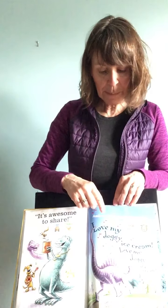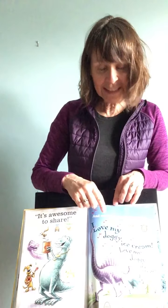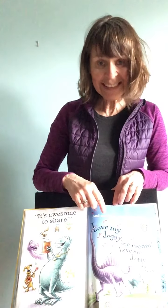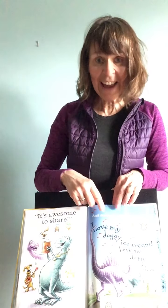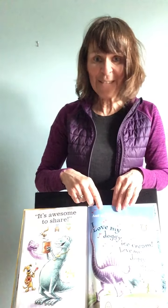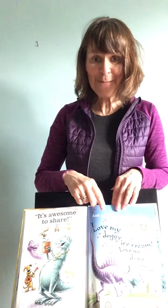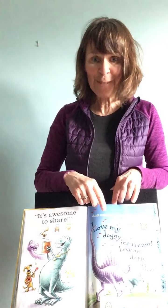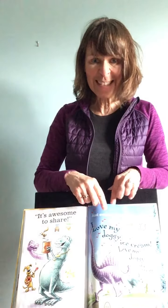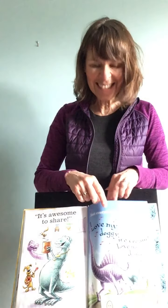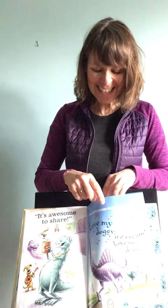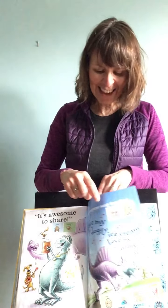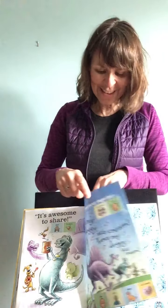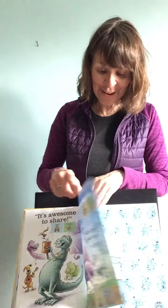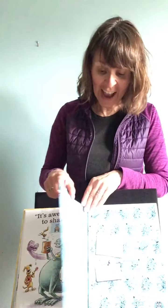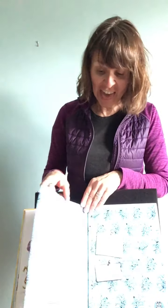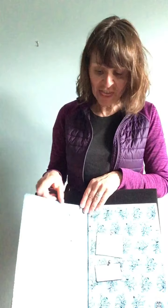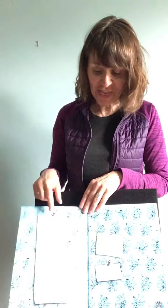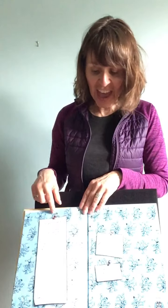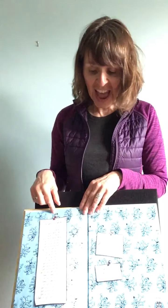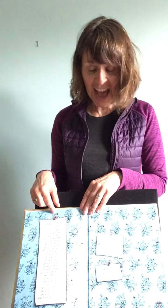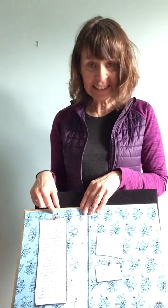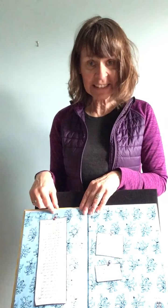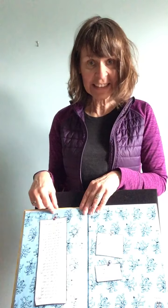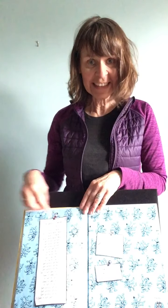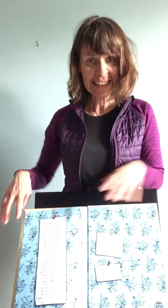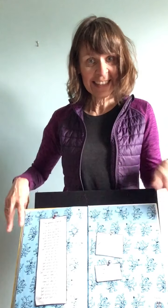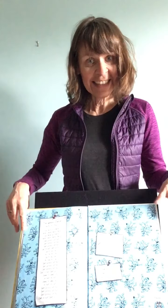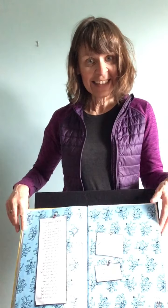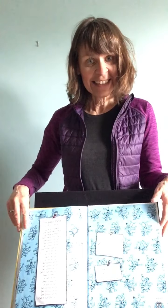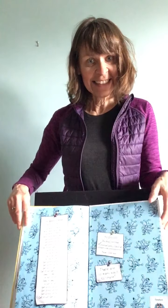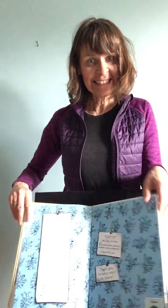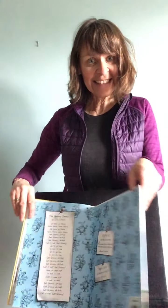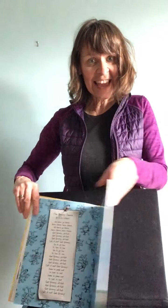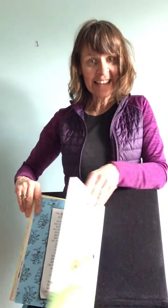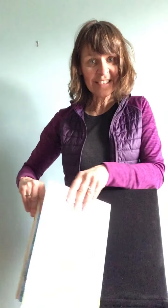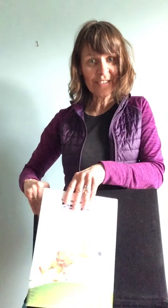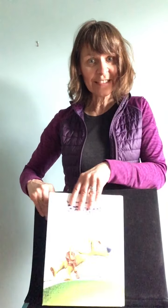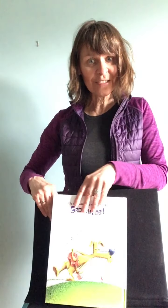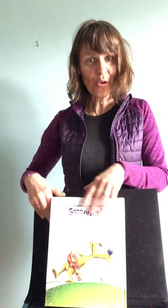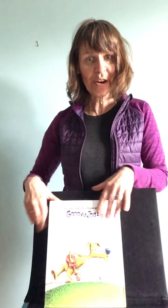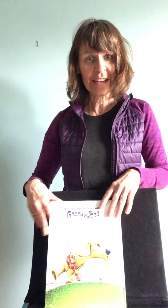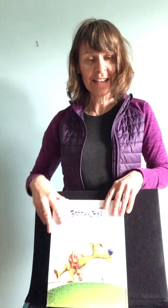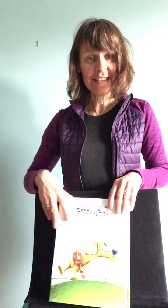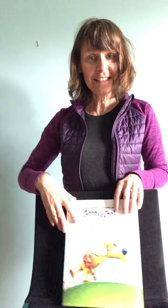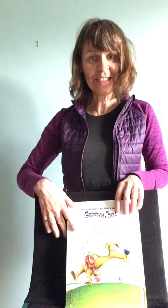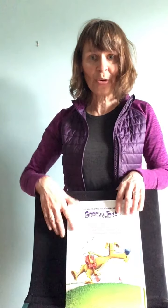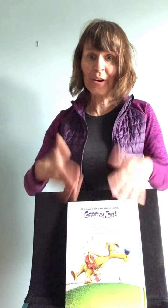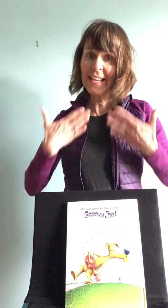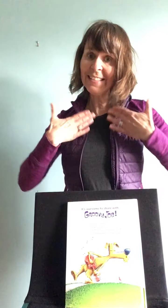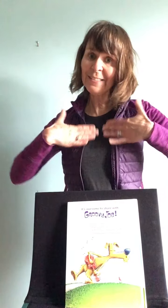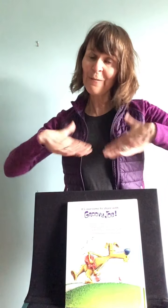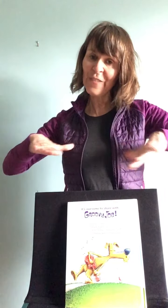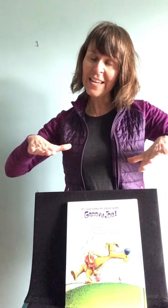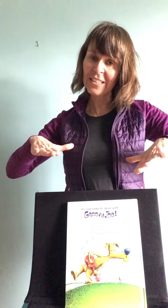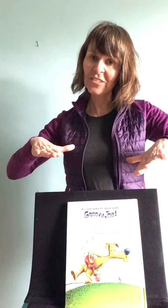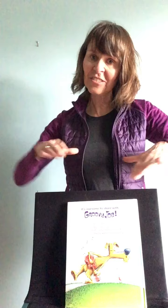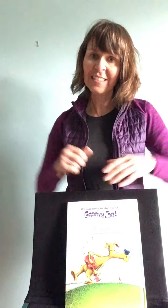Everybody's having fun together. And that is the end of the story. This story is finished.